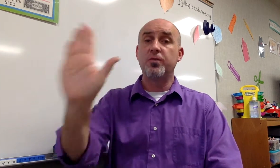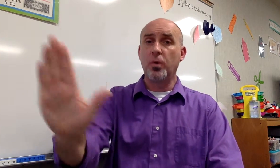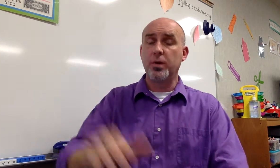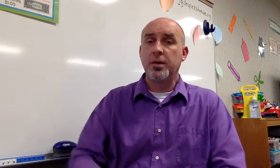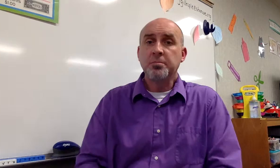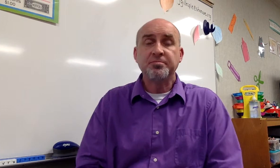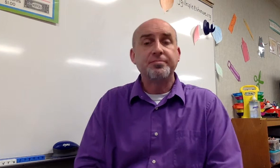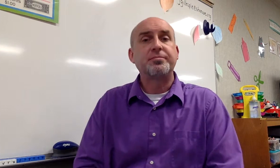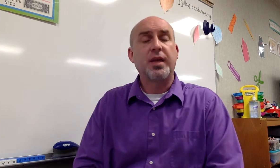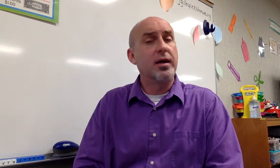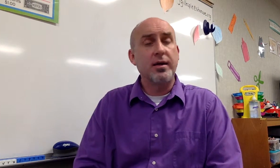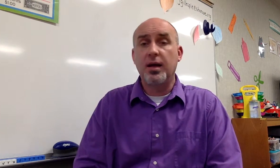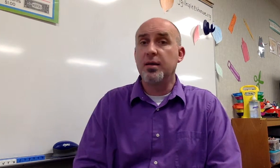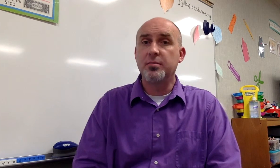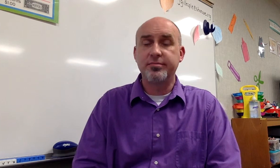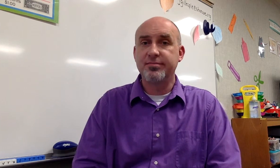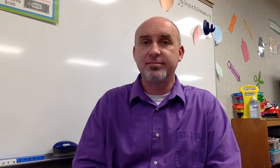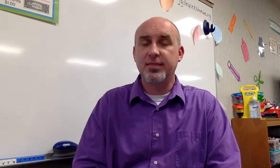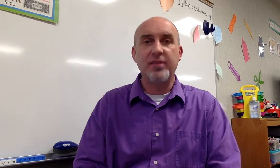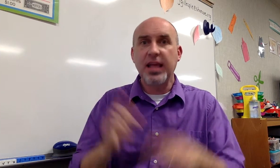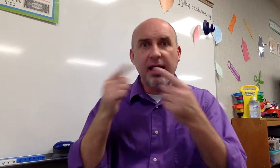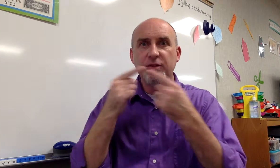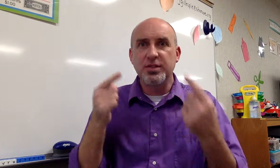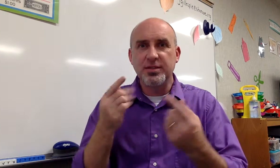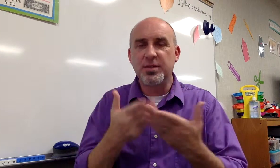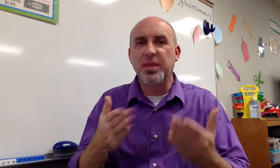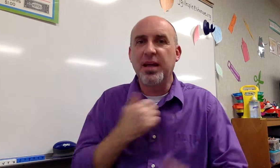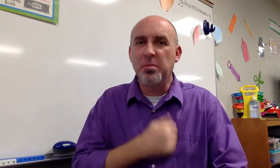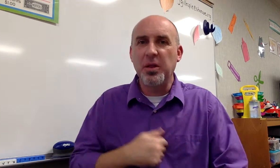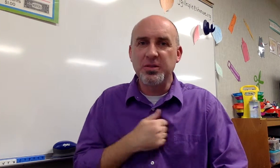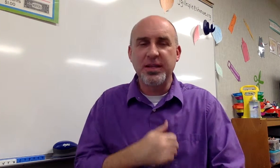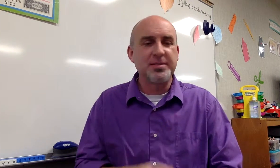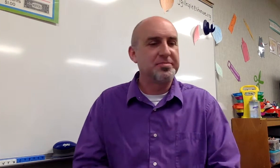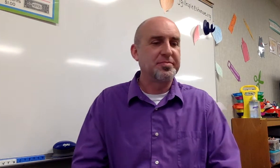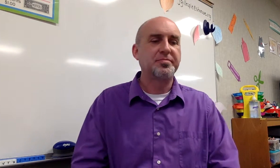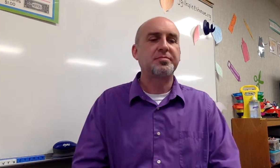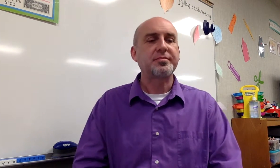forward. I am having allergies or something. I apologize.